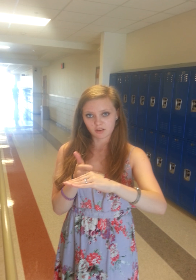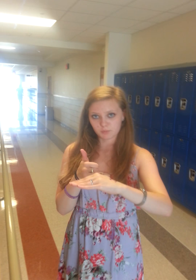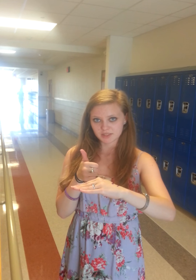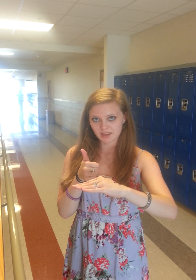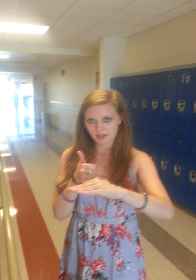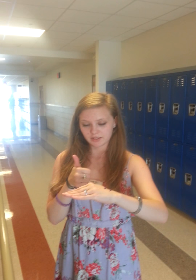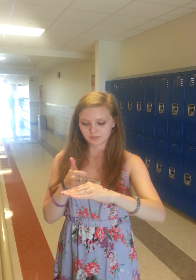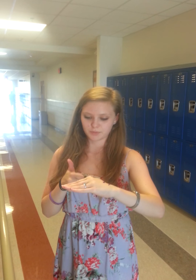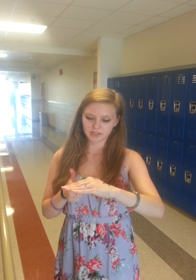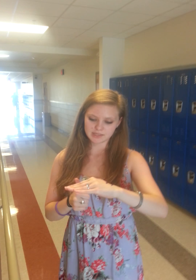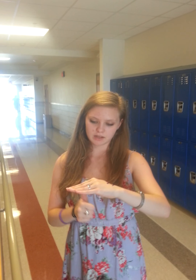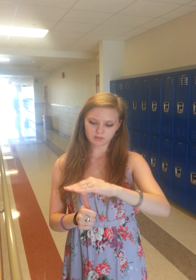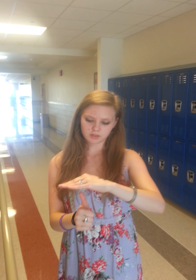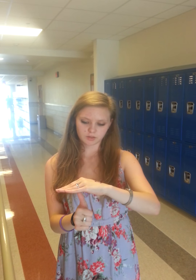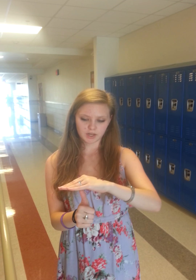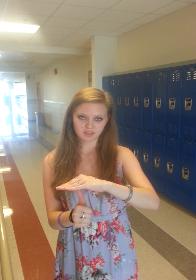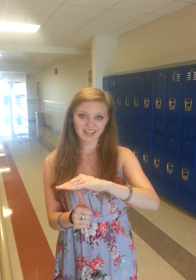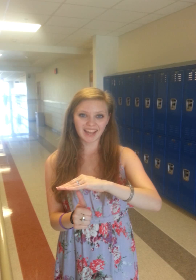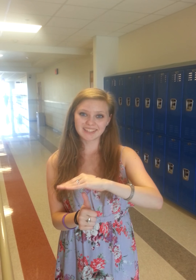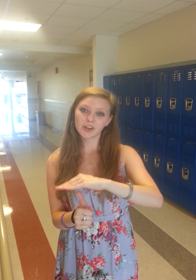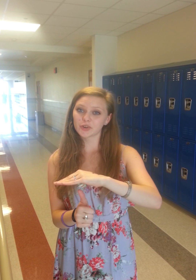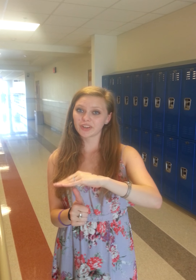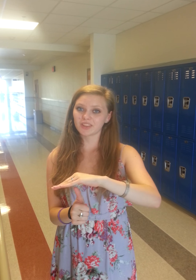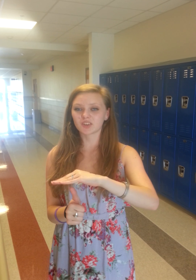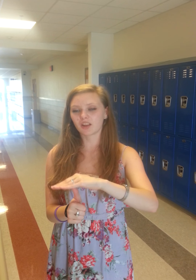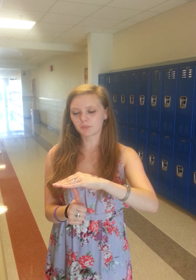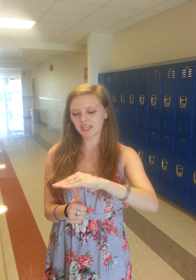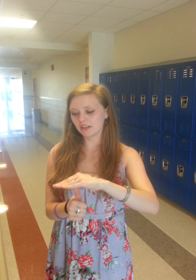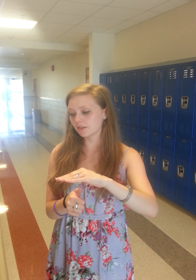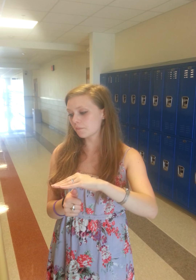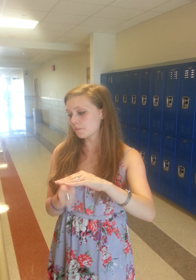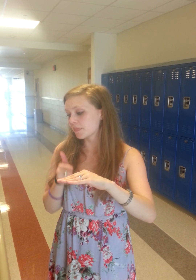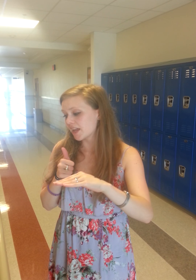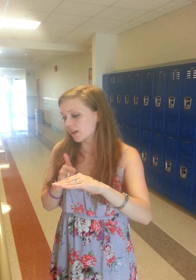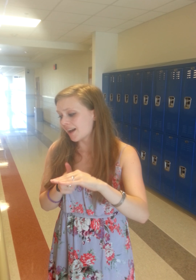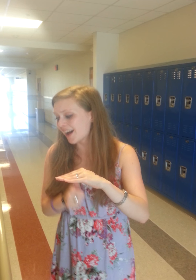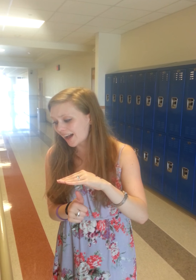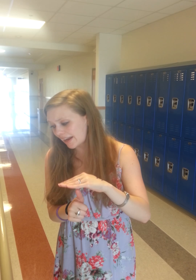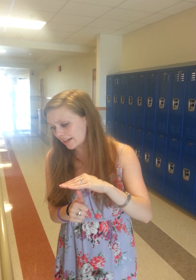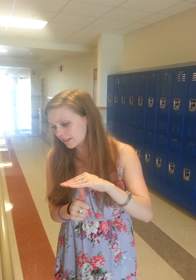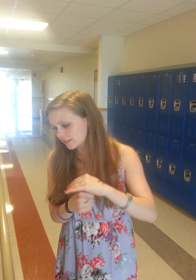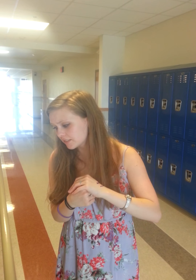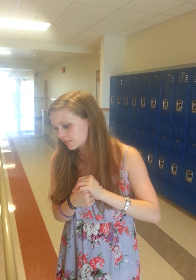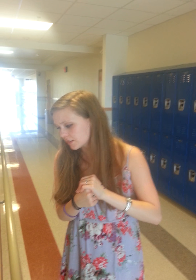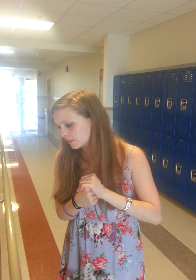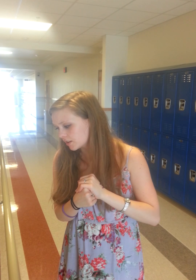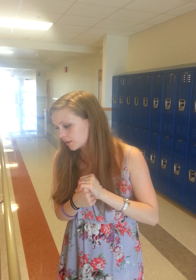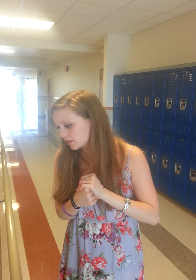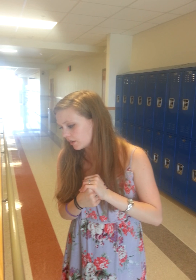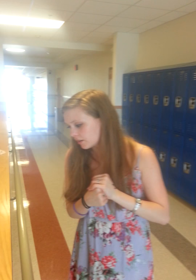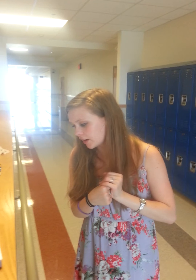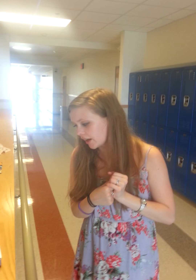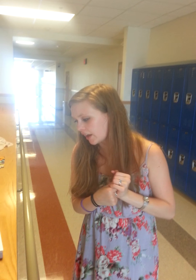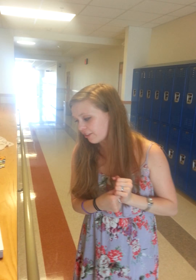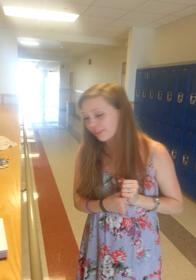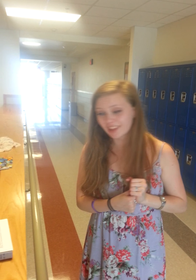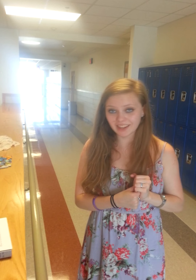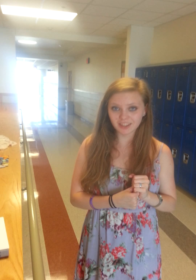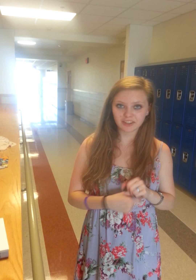non-dominant side. Bring it down and around and hide it underneath your non-dominant hand. Hide. And think. You're just